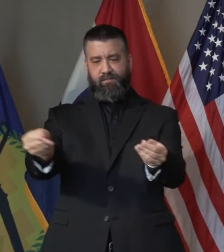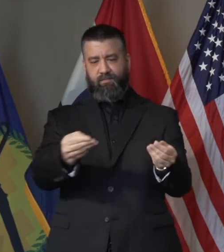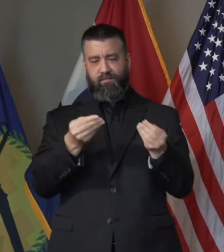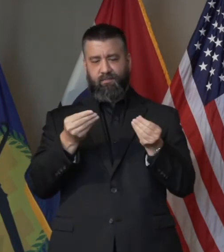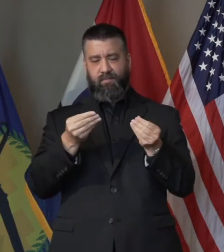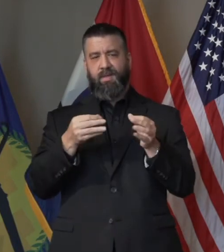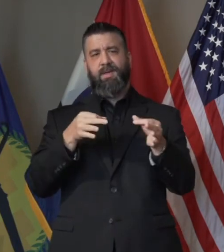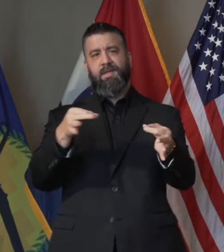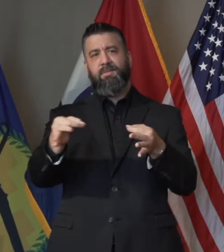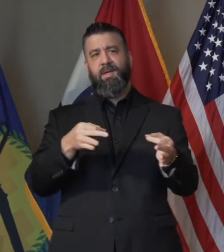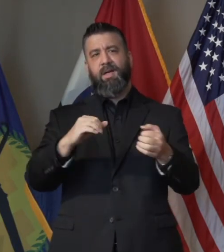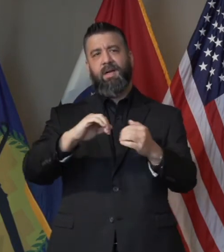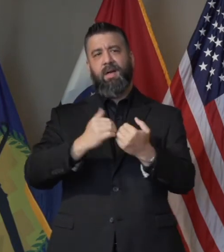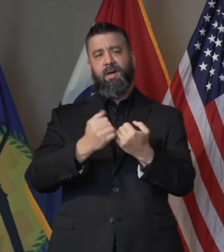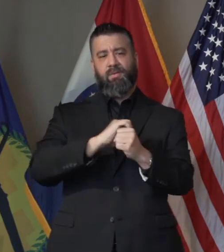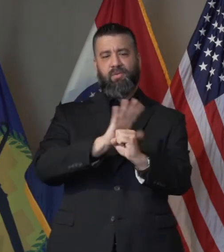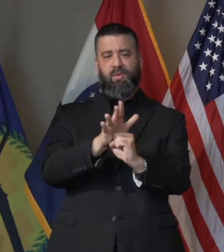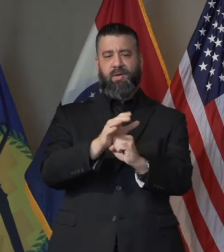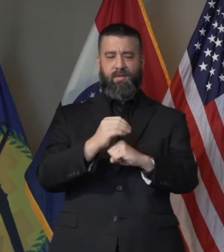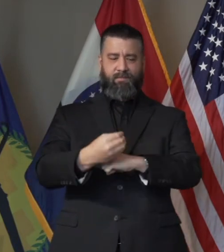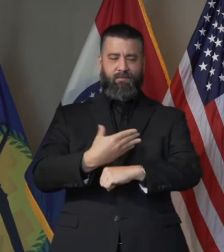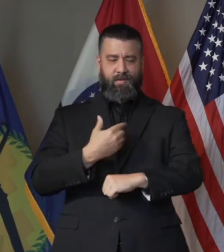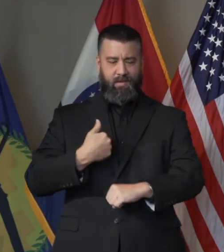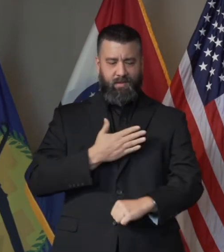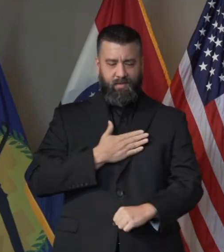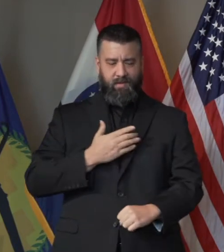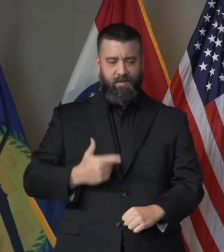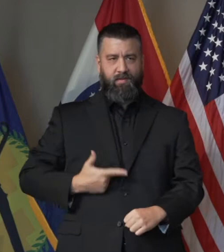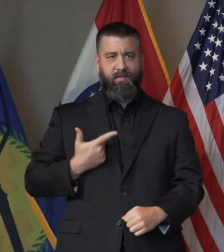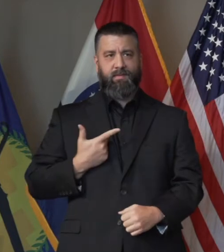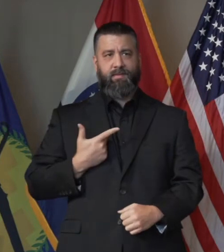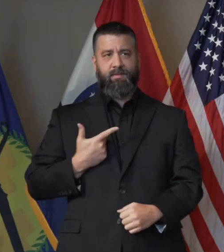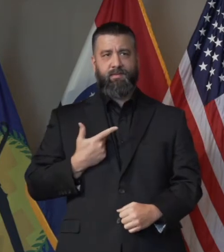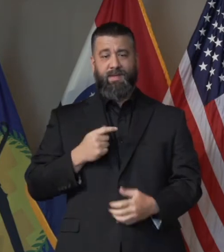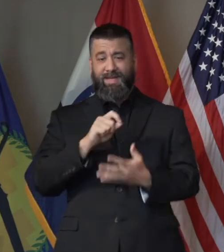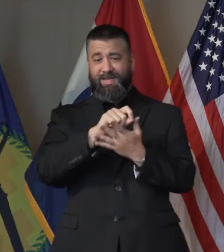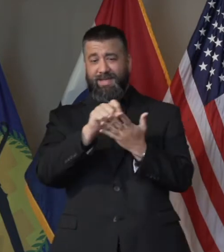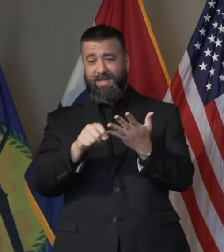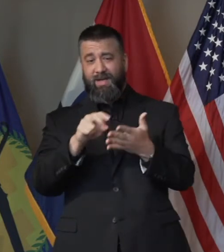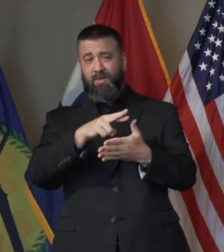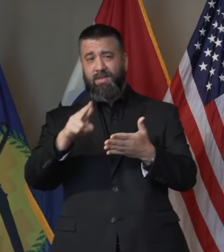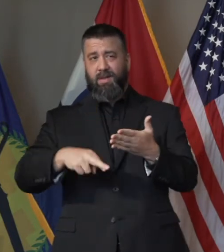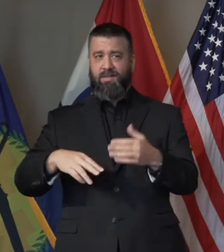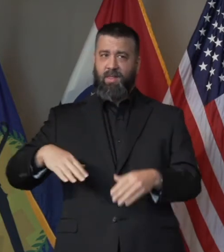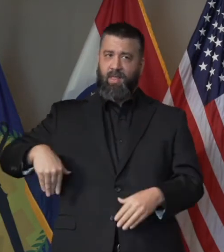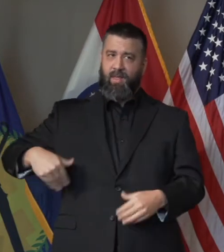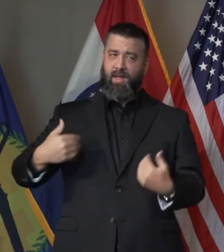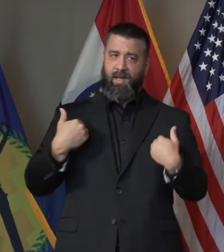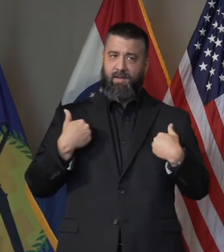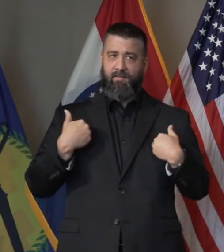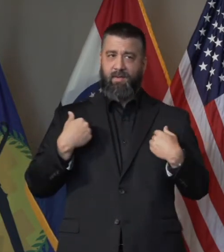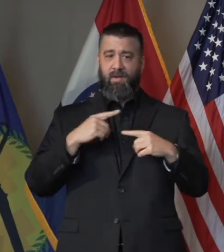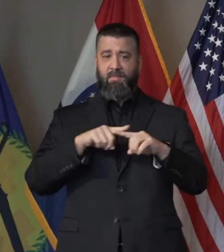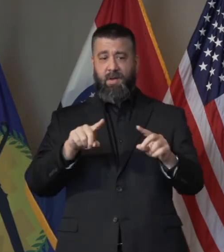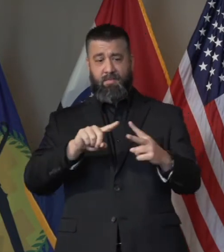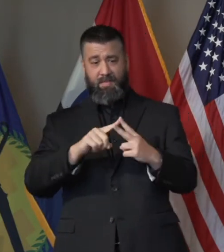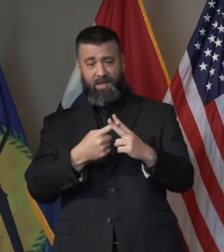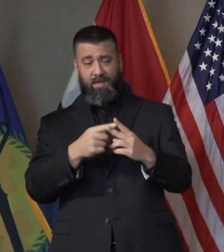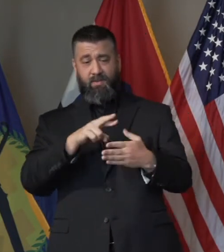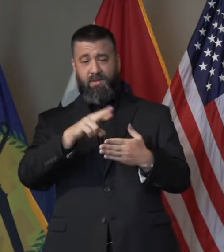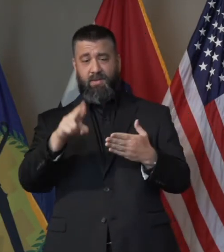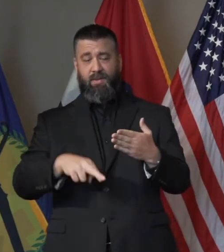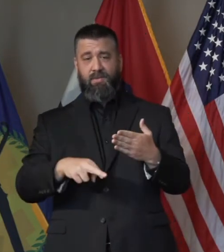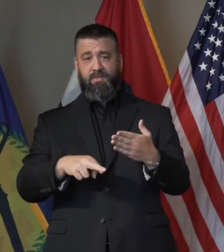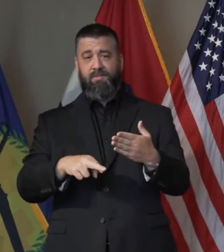affected their lives. While detailed results of the questionnaire are forthcoming, initial analysis shows that a quarter of those